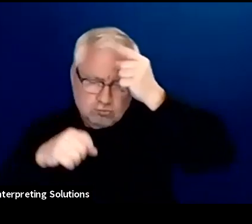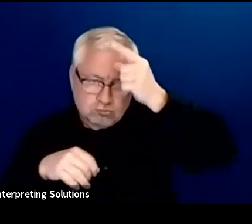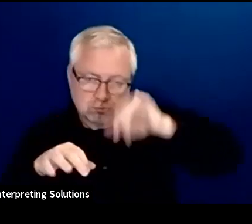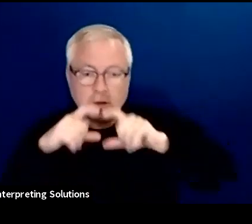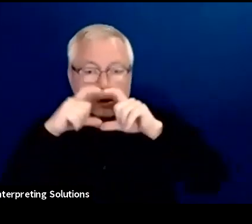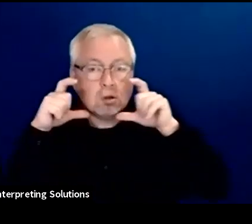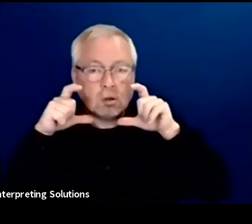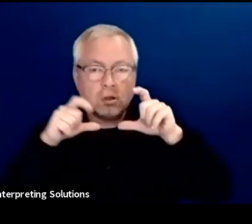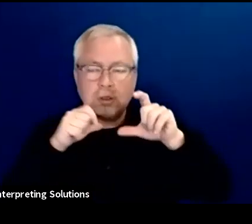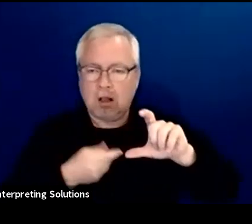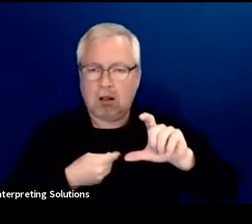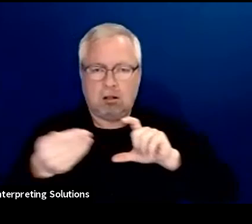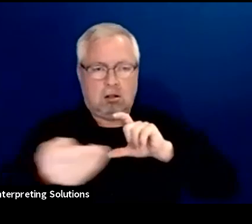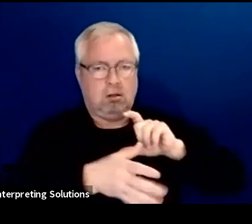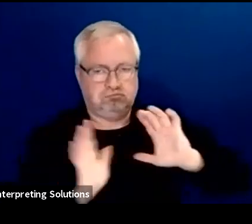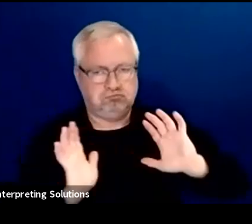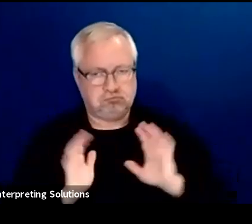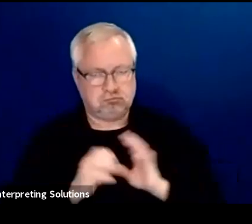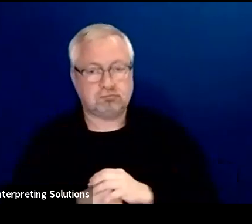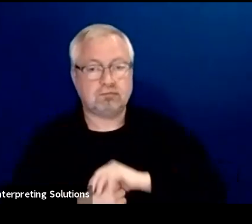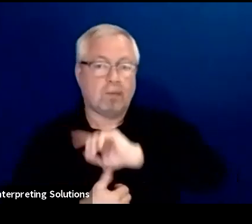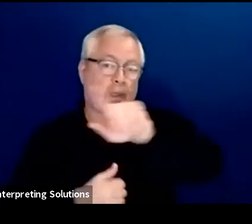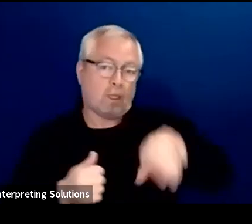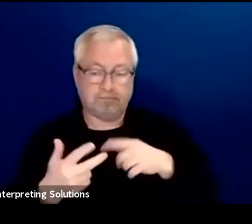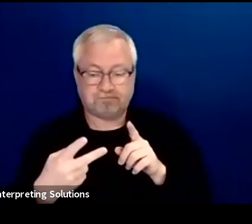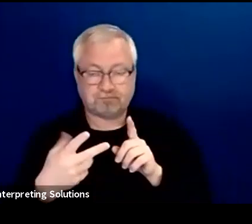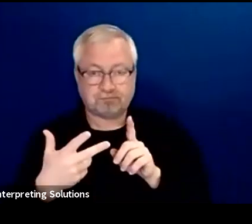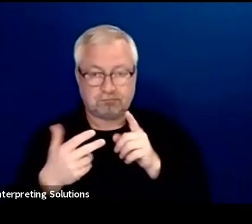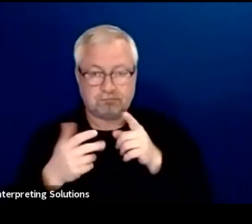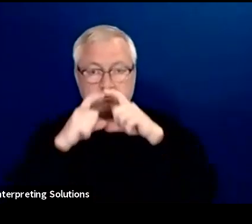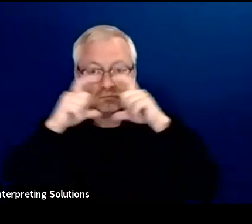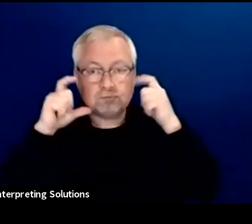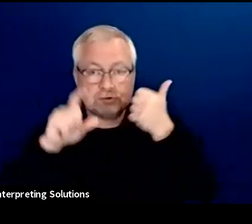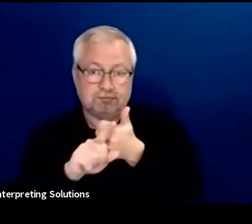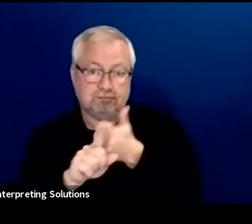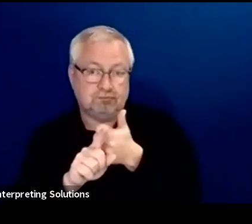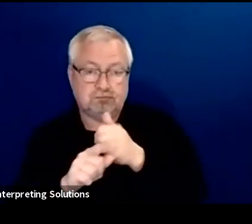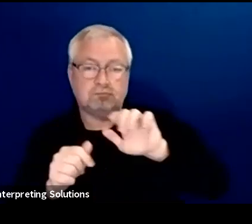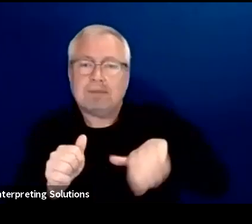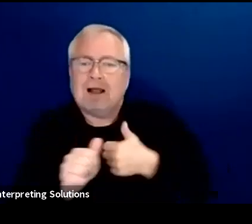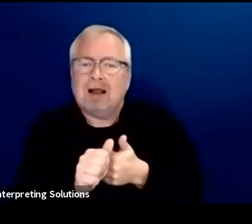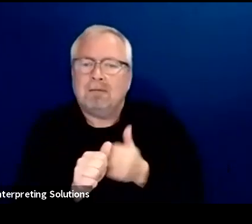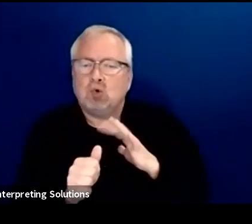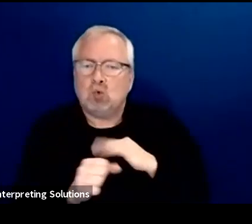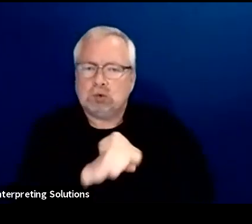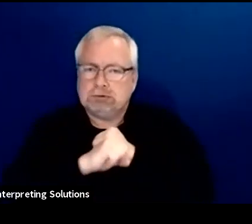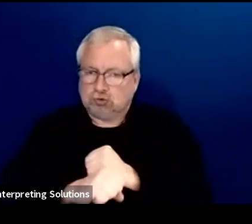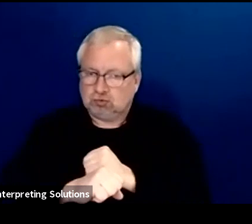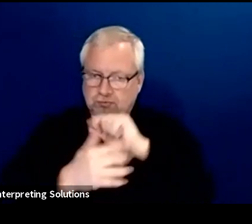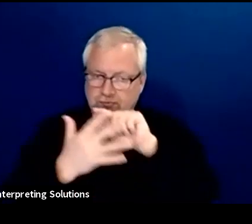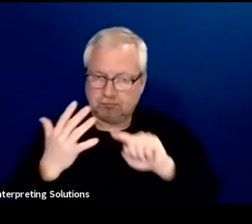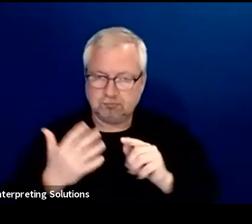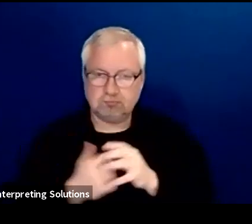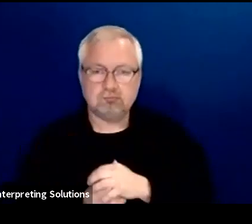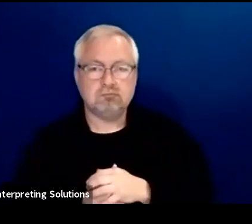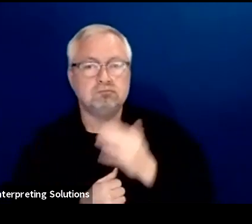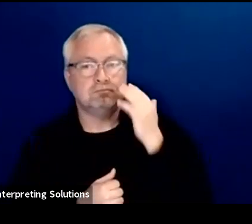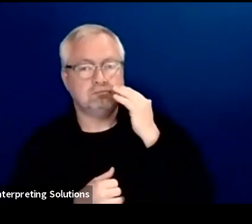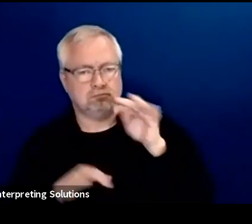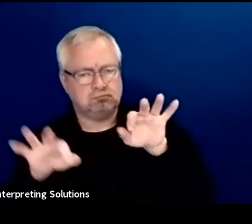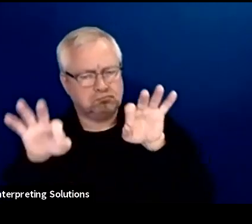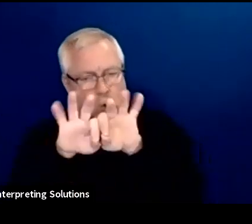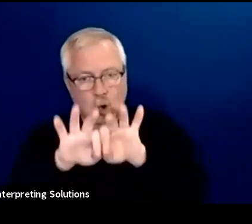are a secondary protection. The primary protective measures, as we keep stressing, remain frequent hand washing, covering coughs,